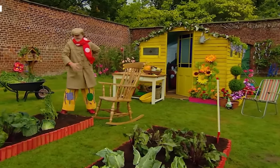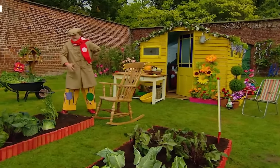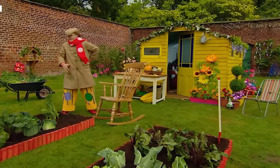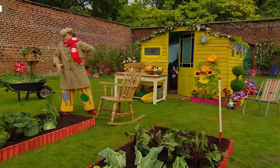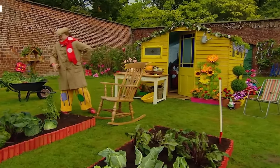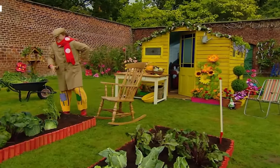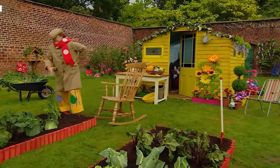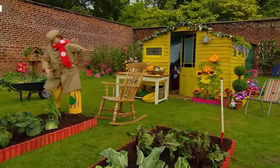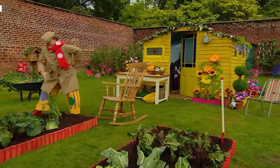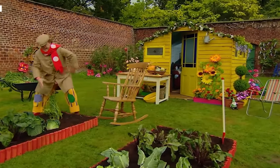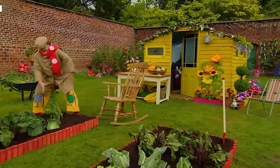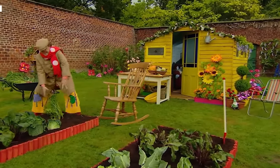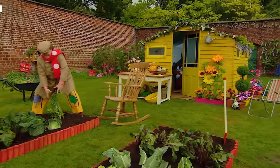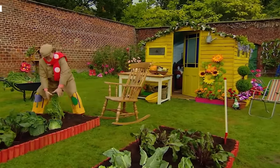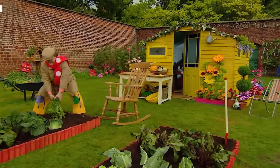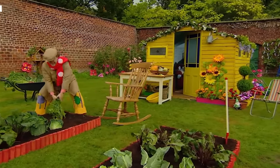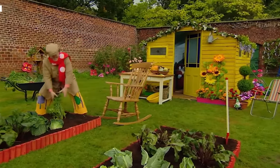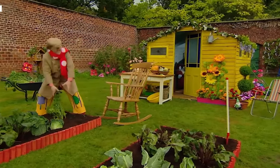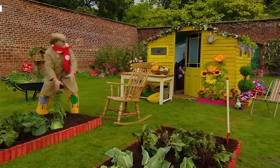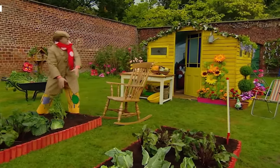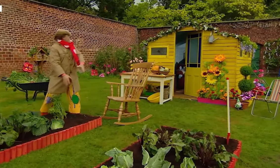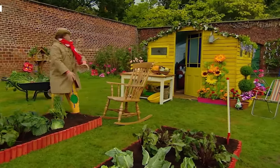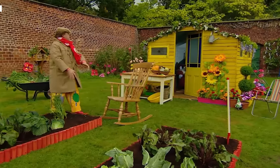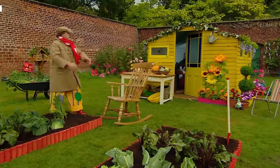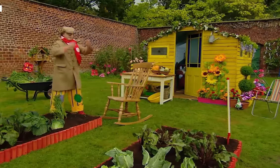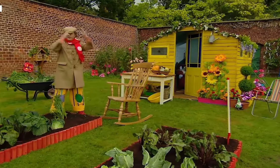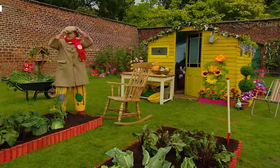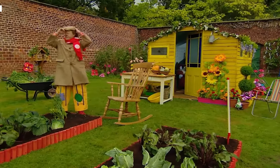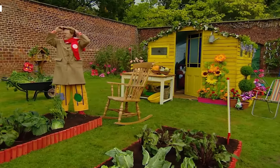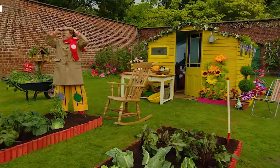Back. Oh, hearing me. Hello, Grandad Tumble. Hey, what? Who said that?